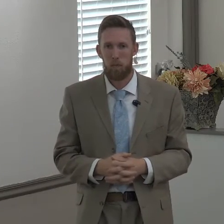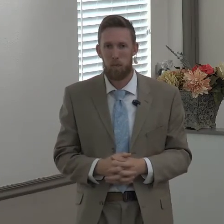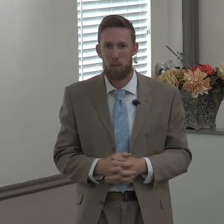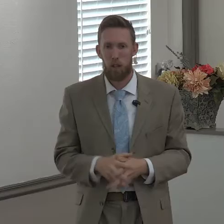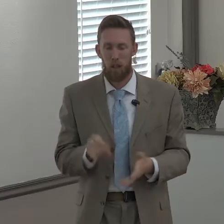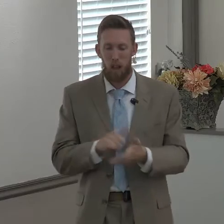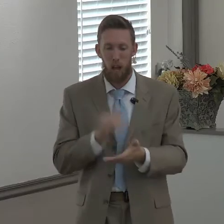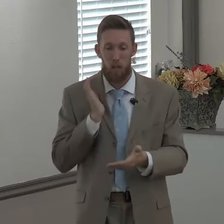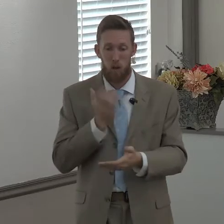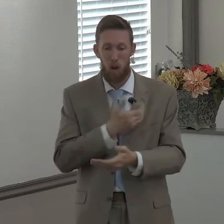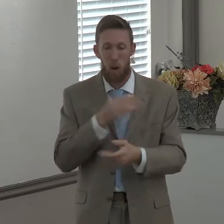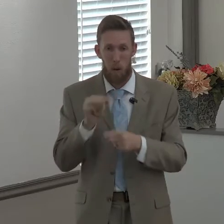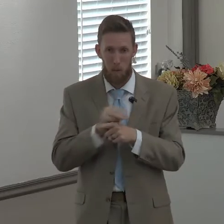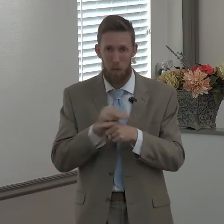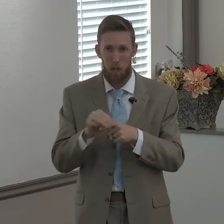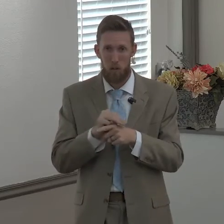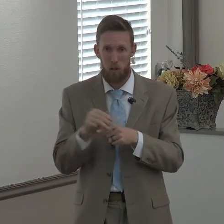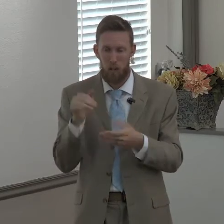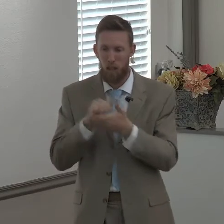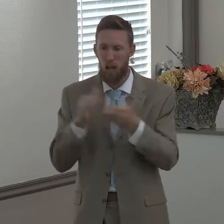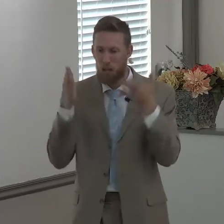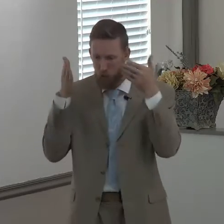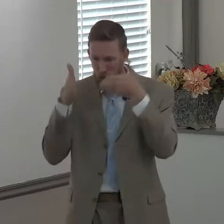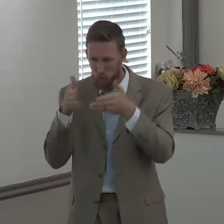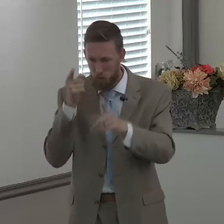works? You see how that works?